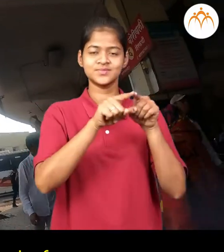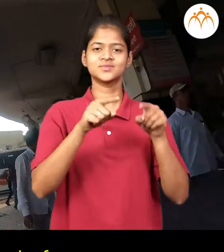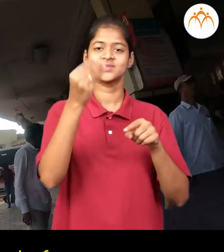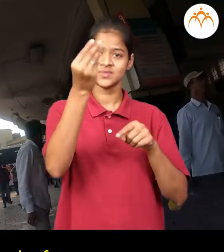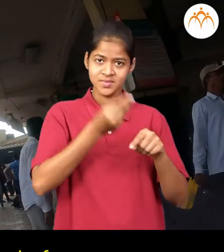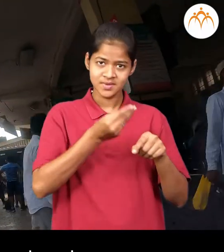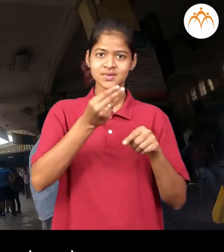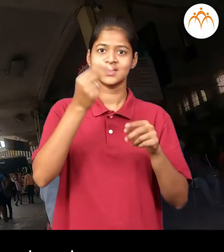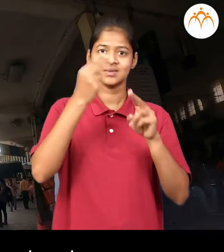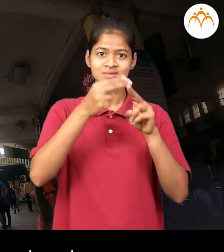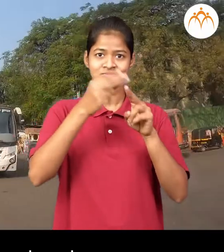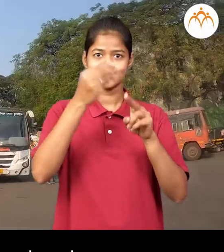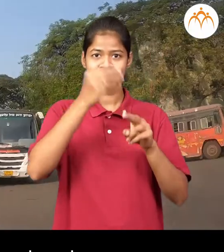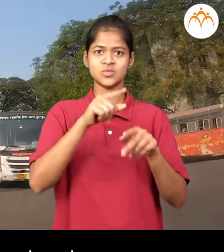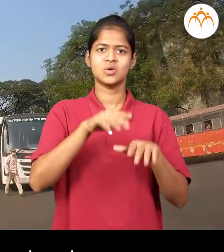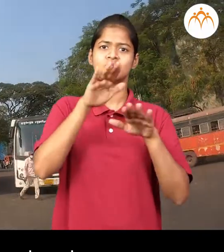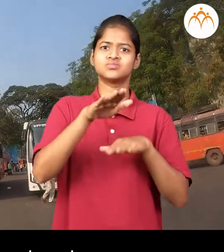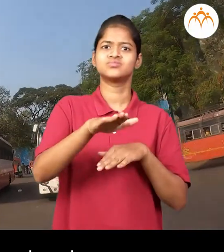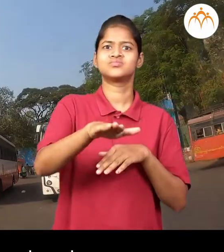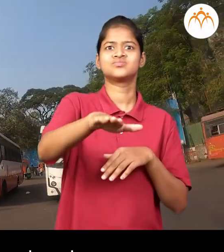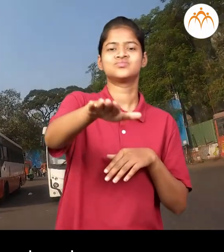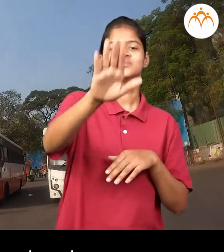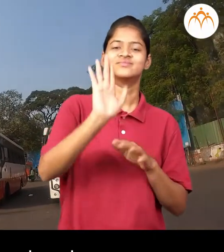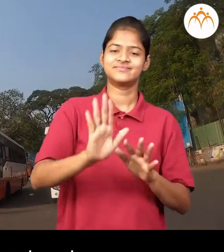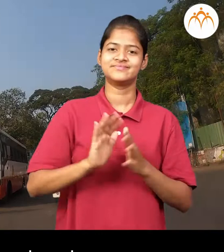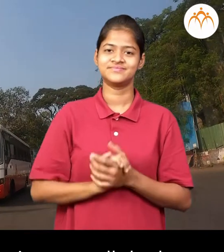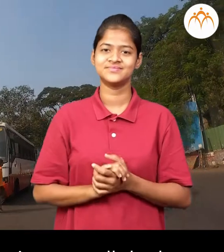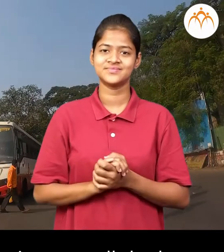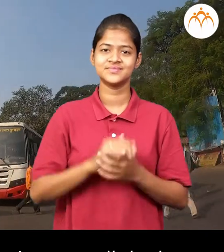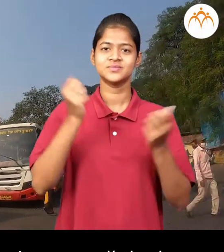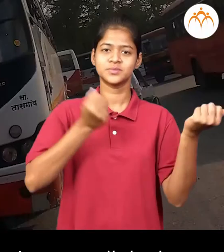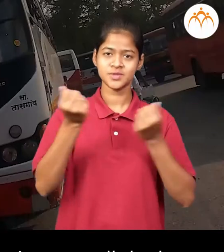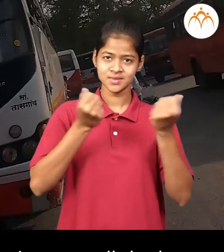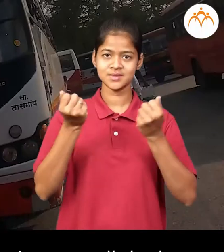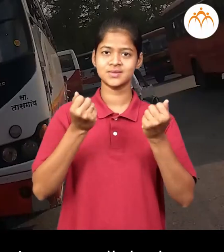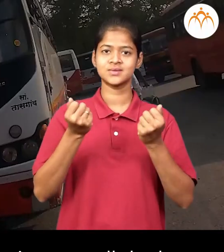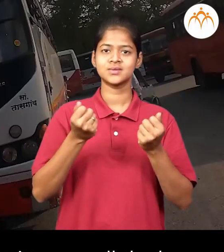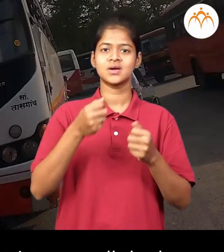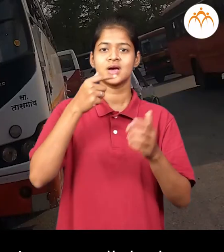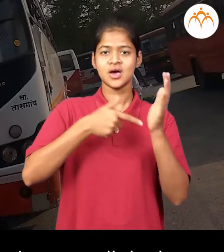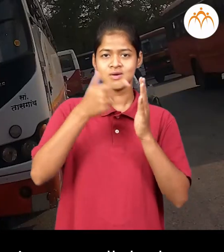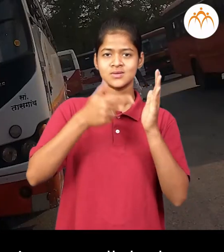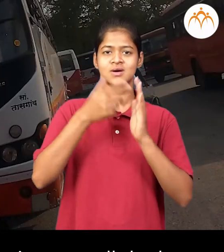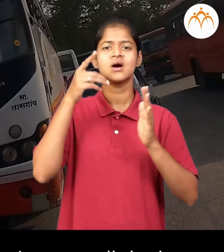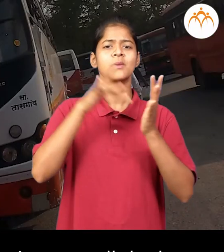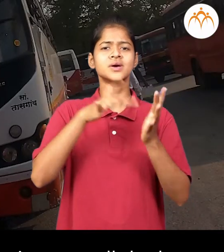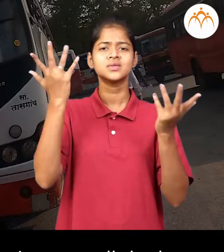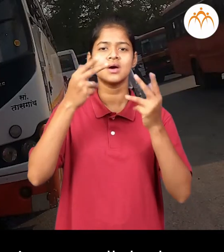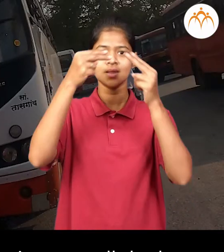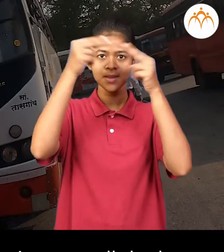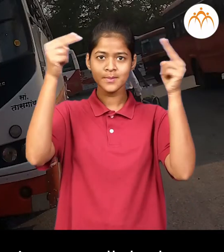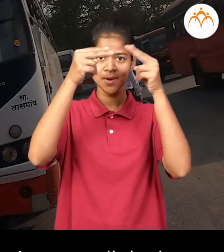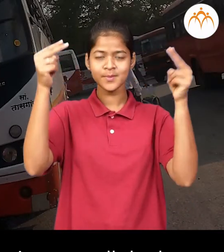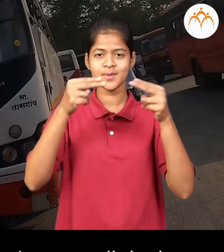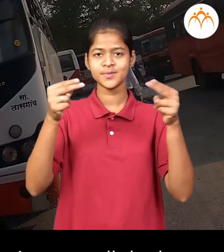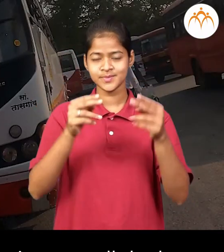platforms. A few were standing elsewhere. The names of the places were written on